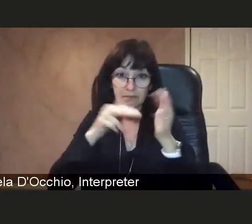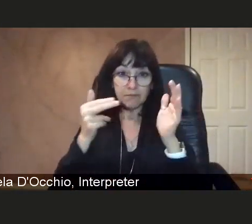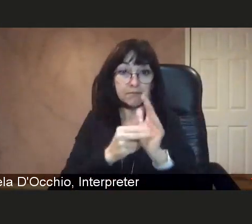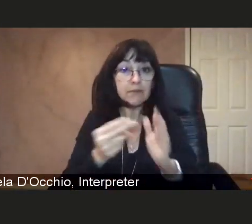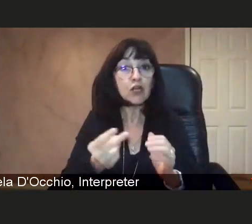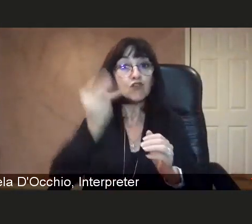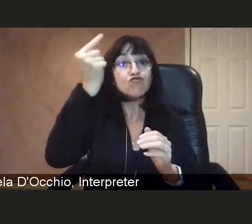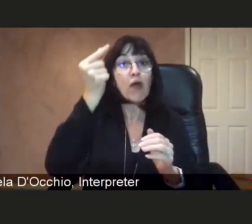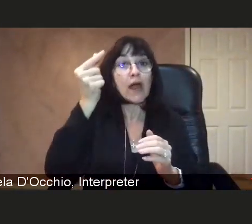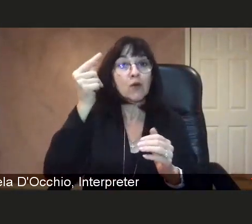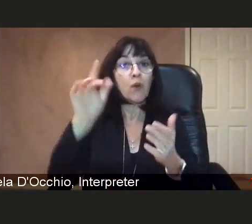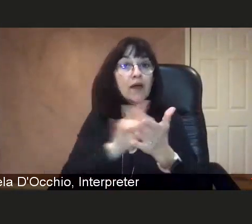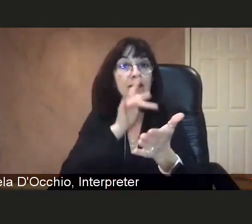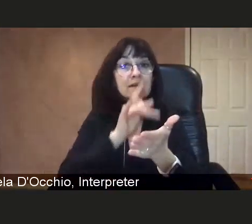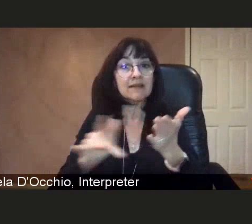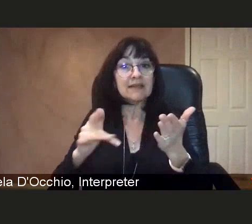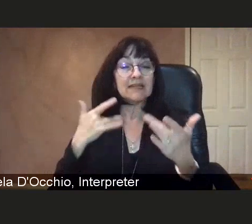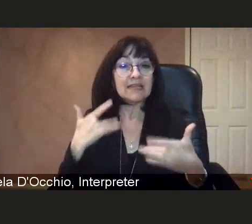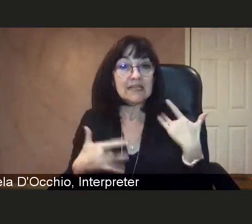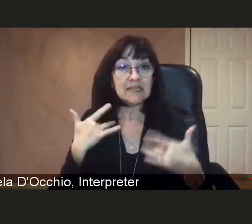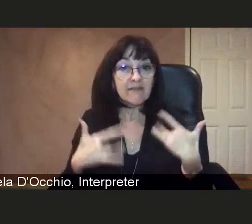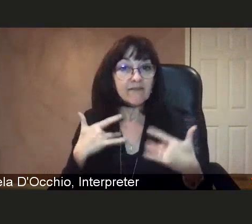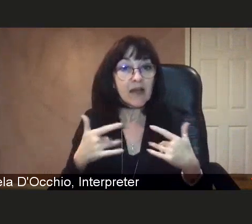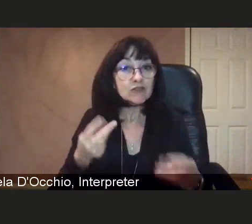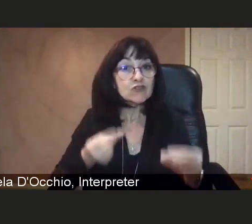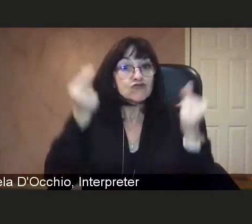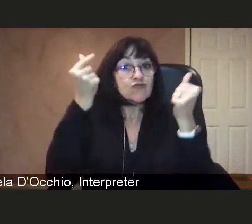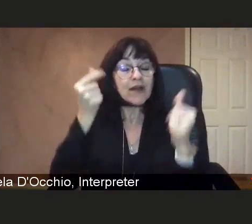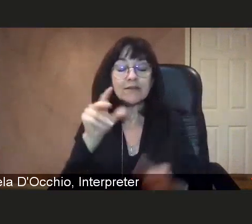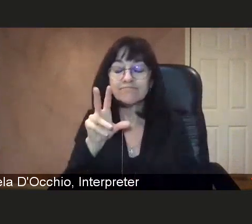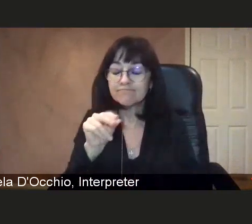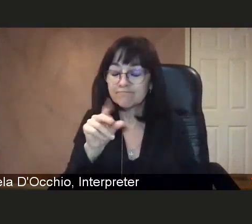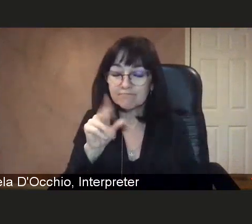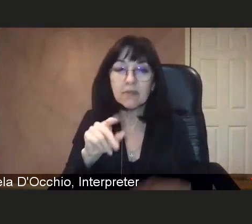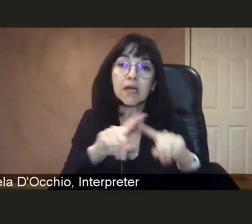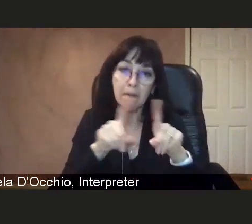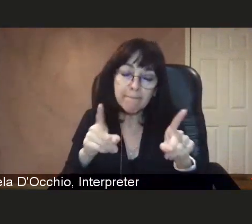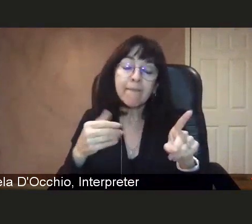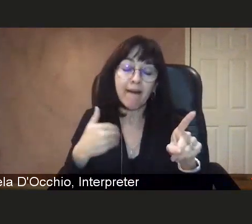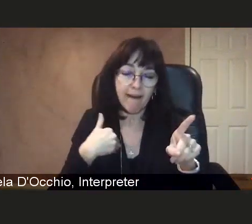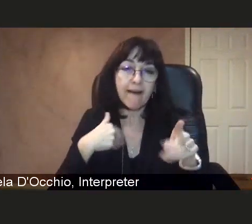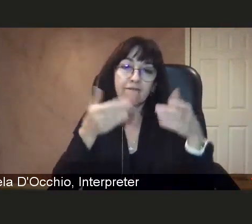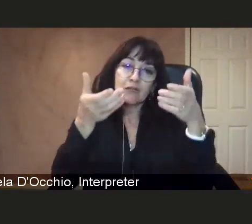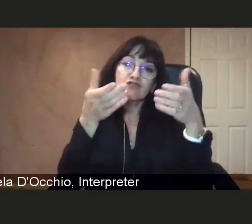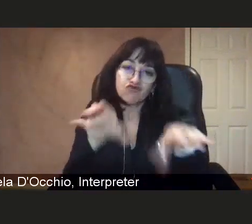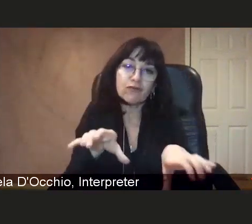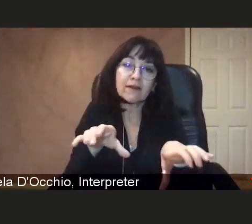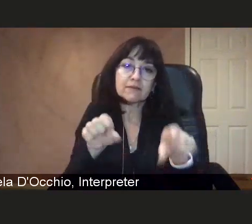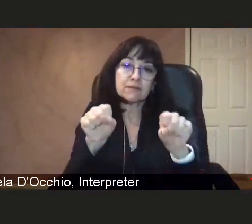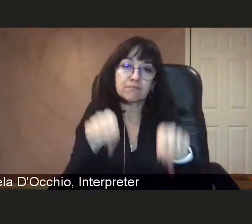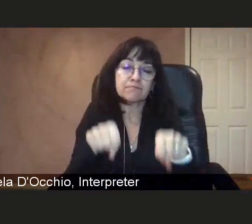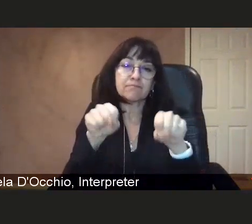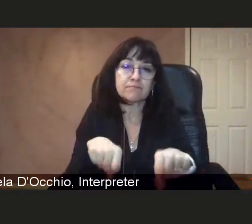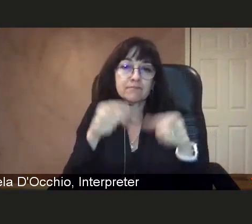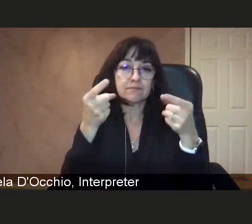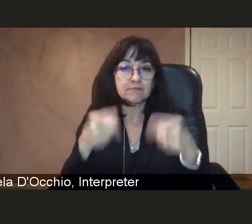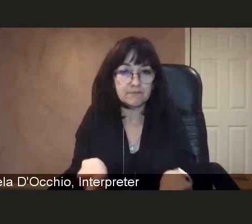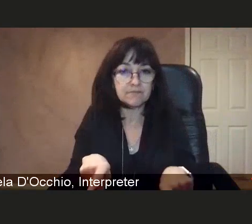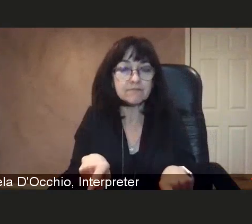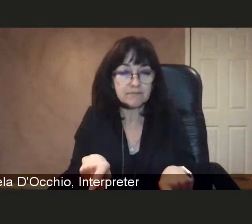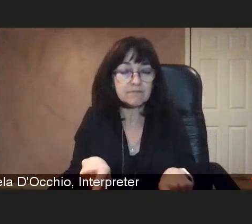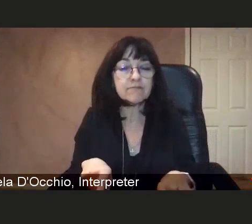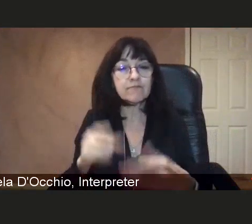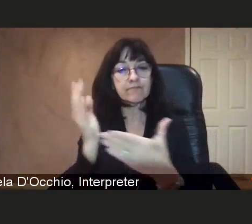but obviously there is a chance of becoming infected with the virus. Anywhere from about 2 to 14